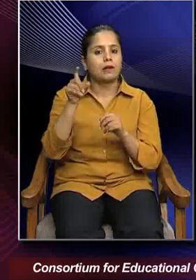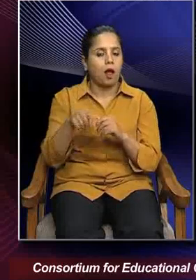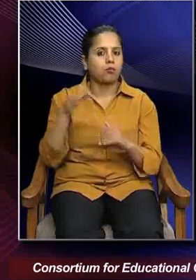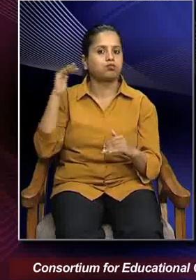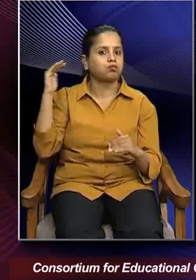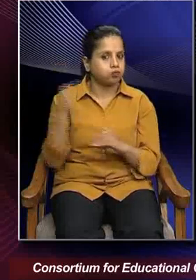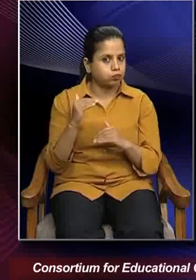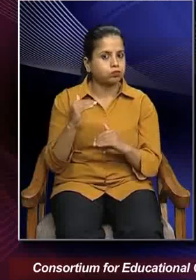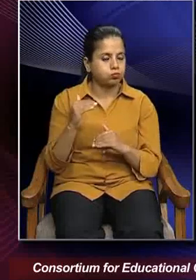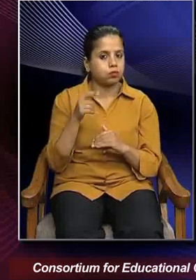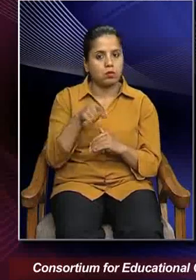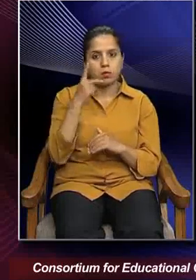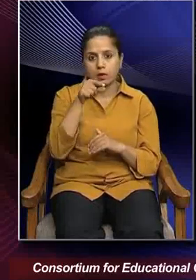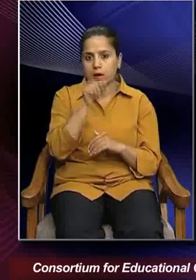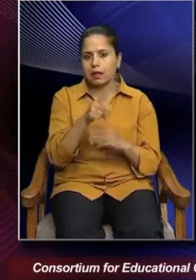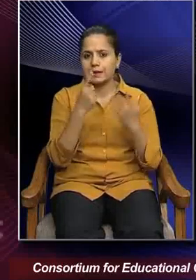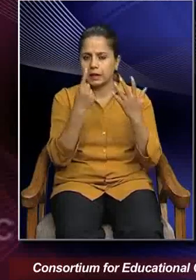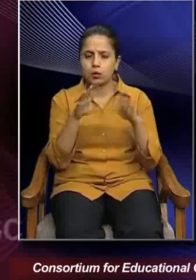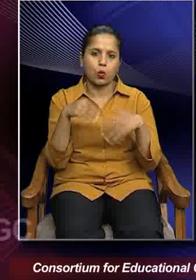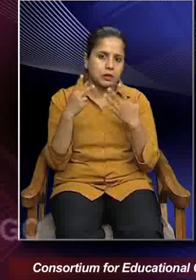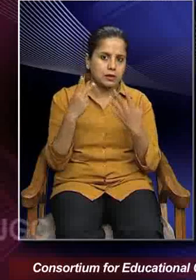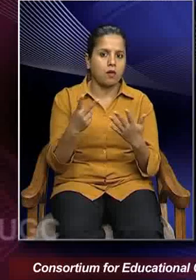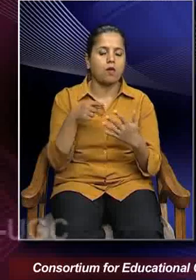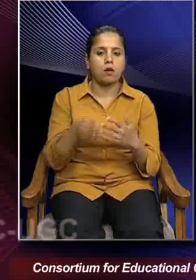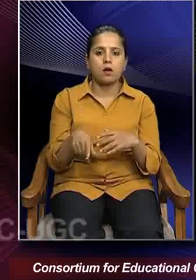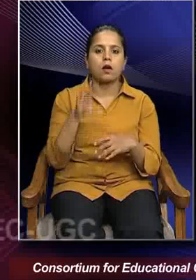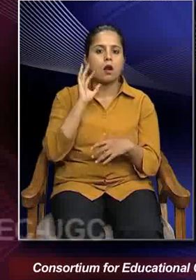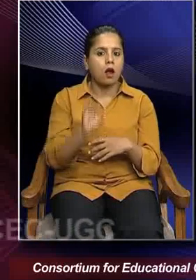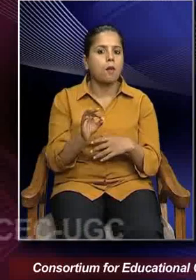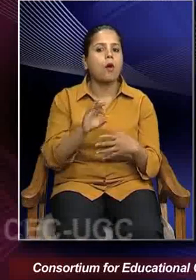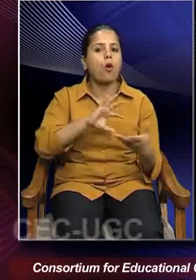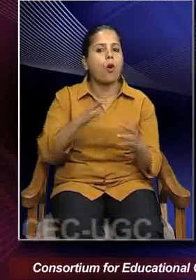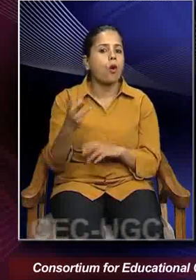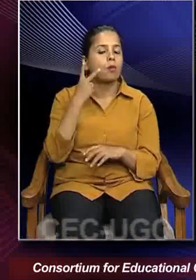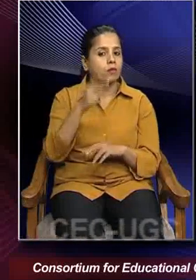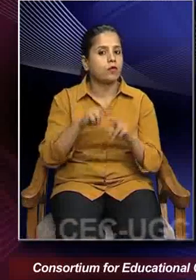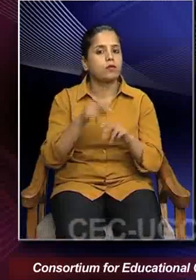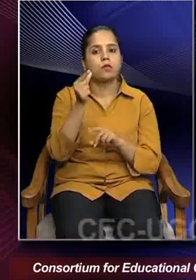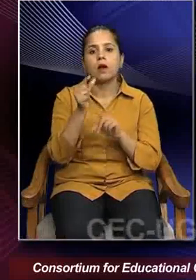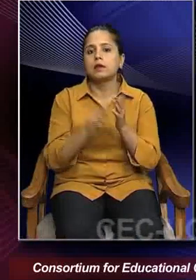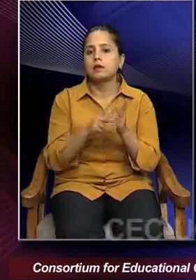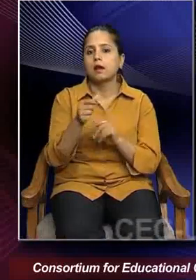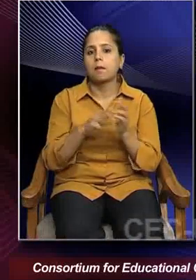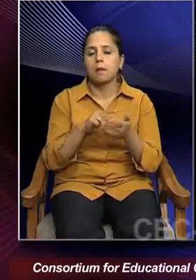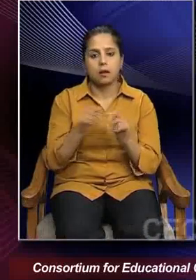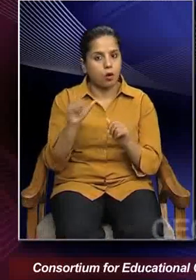reduced to these 6 or 7 fundamental padarths or the categories.